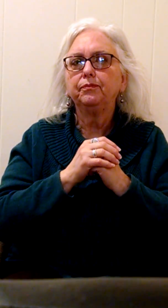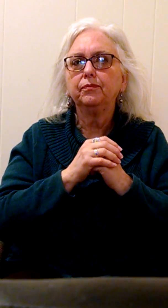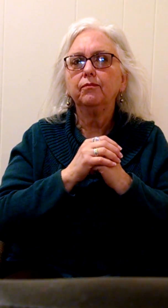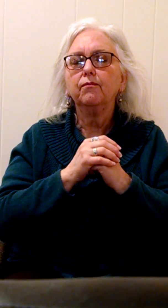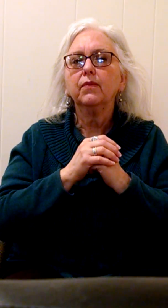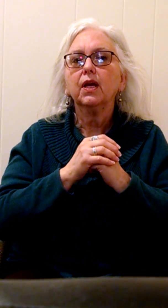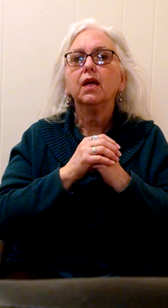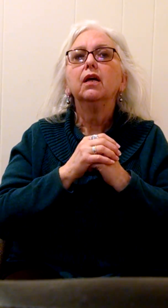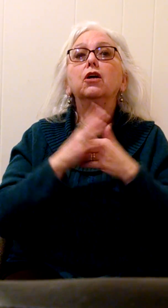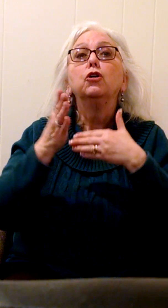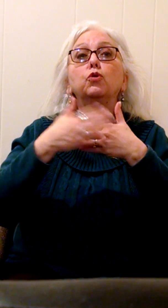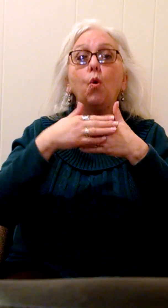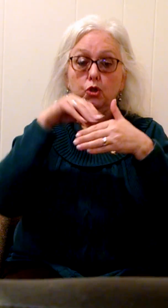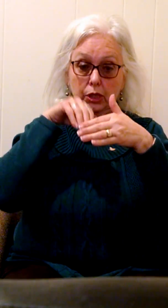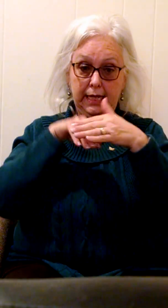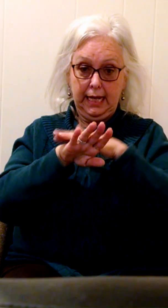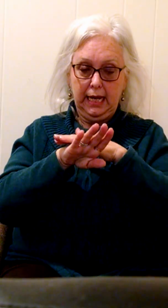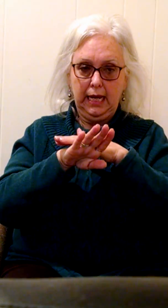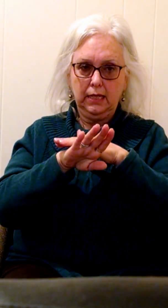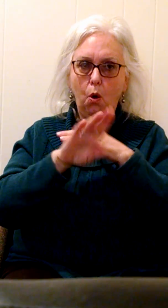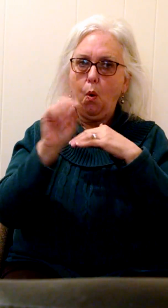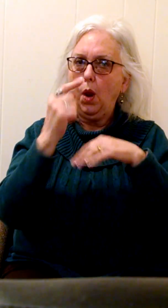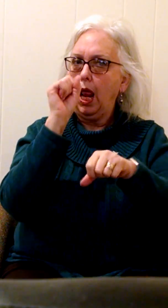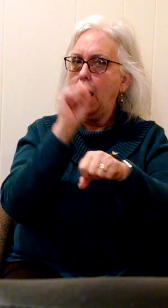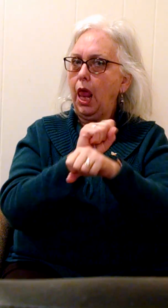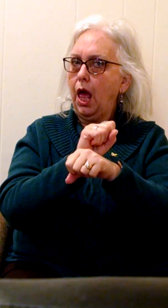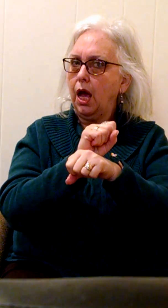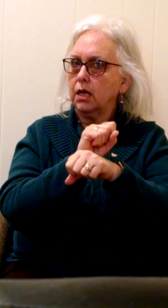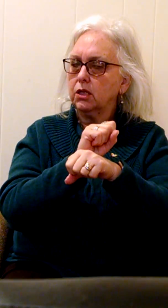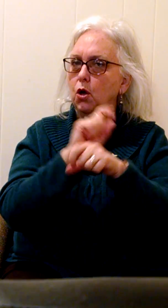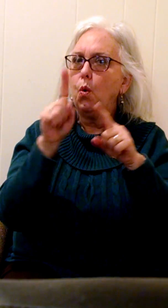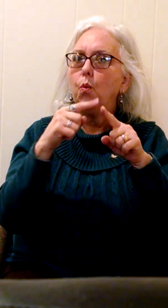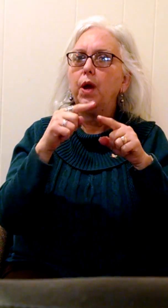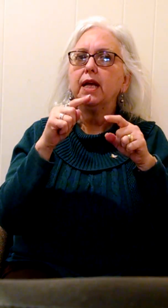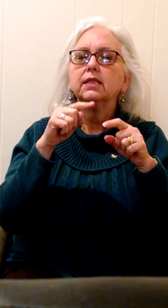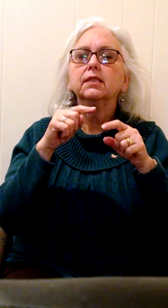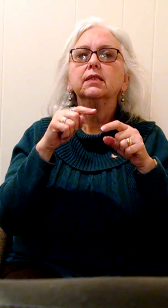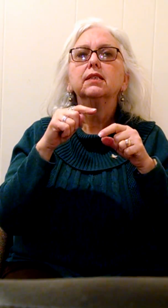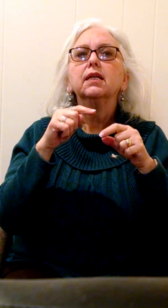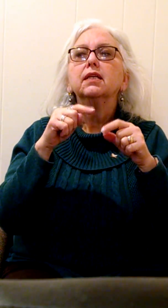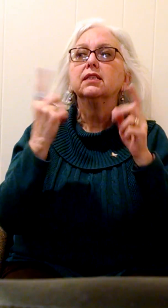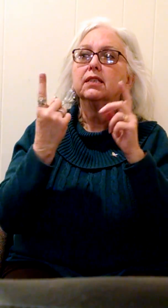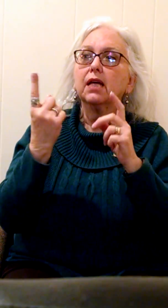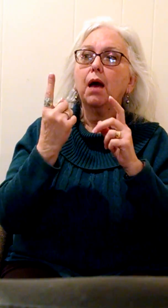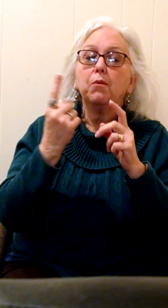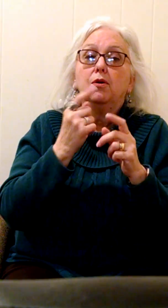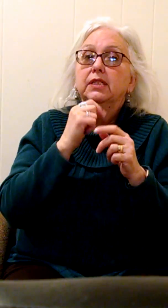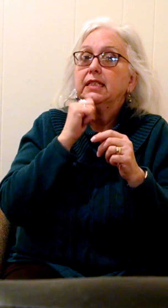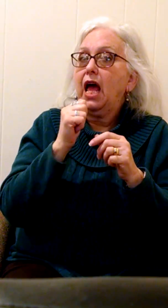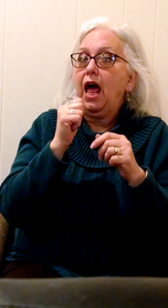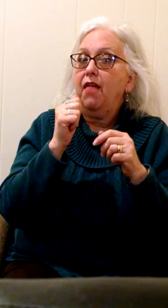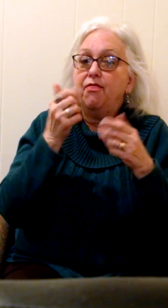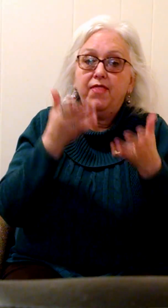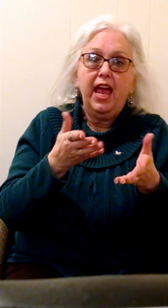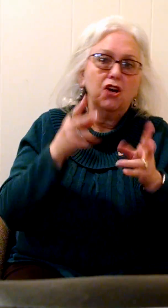Entrance doors shall only be locked when an attendant is unavailable to monitor